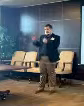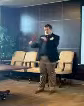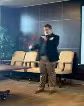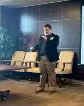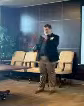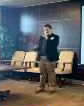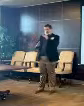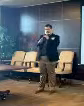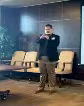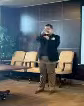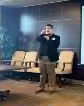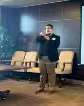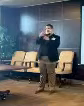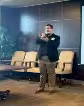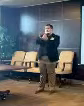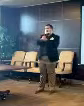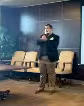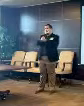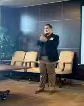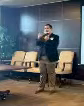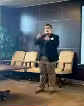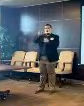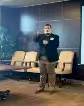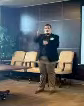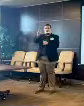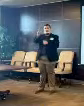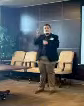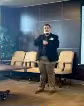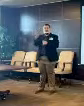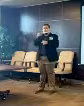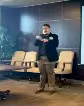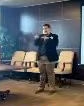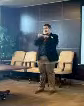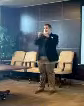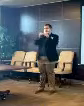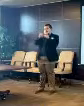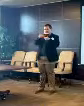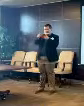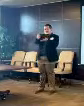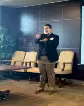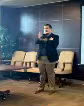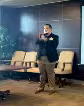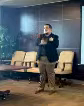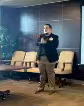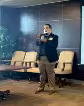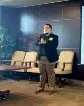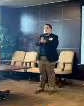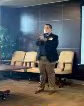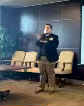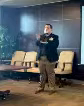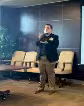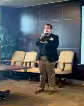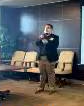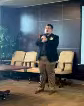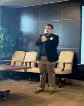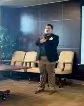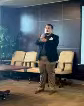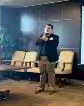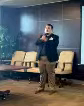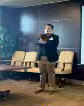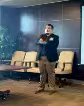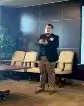or therapies at that time. And now we're up to 204. That continues to grow week over week. And again, it's a very effective